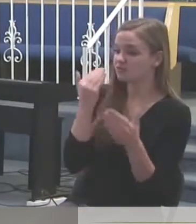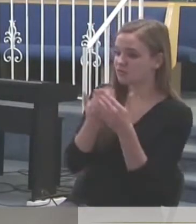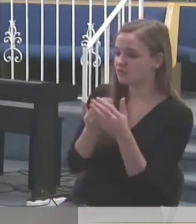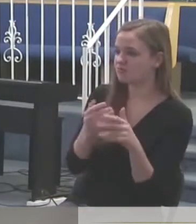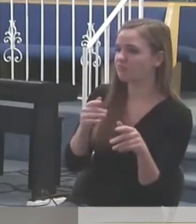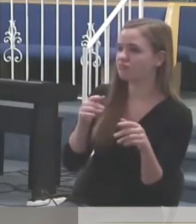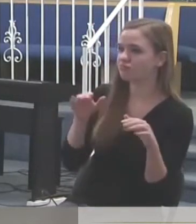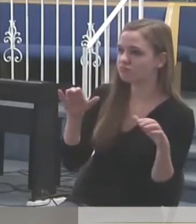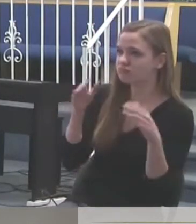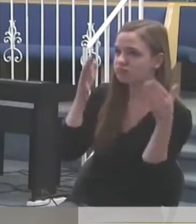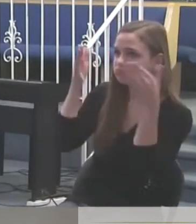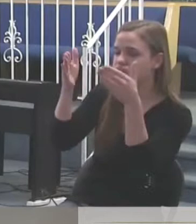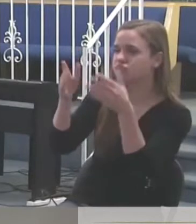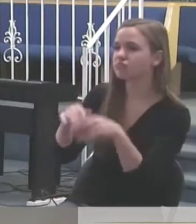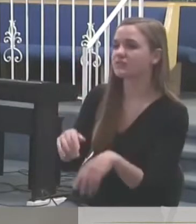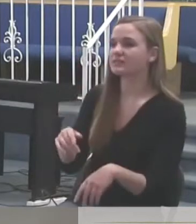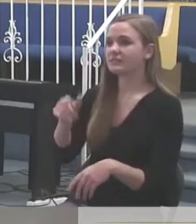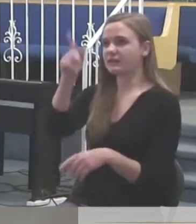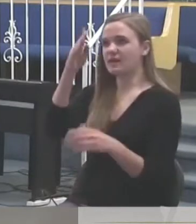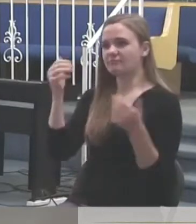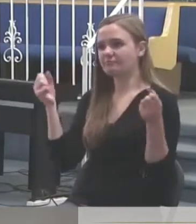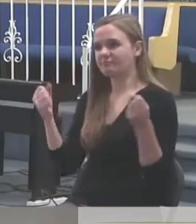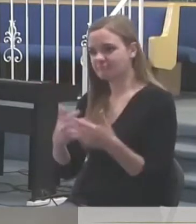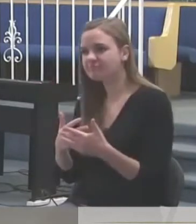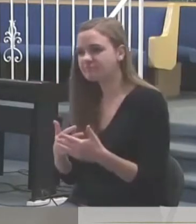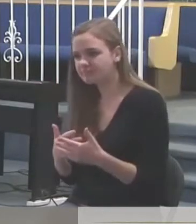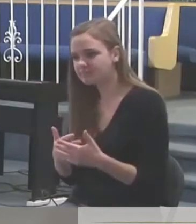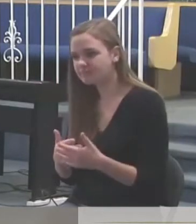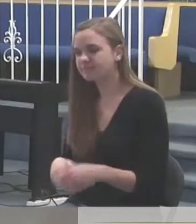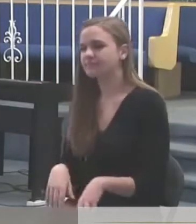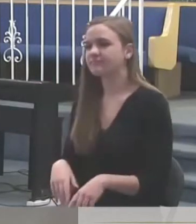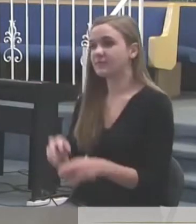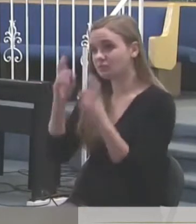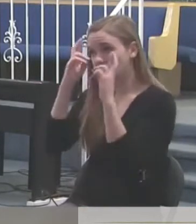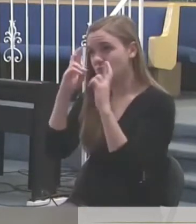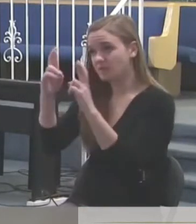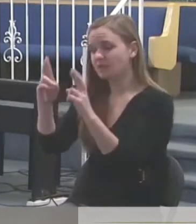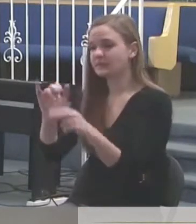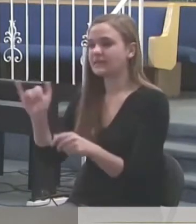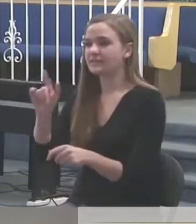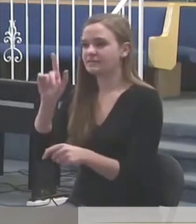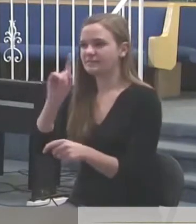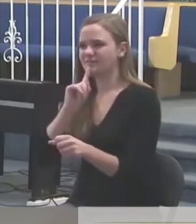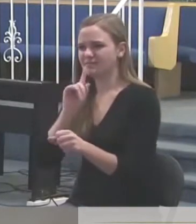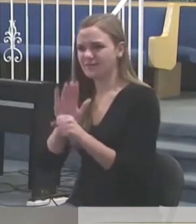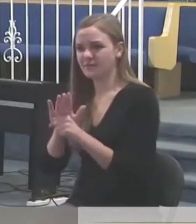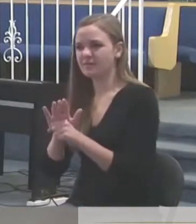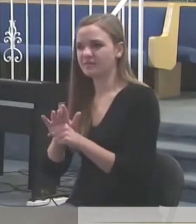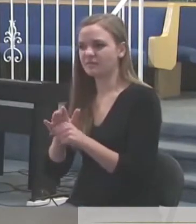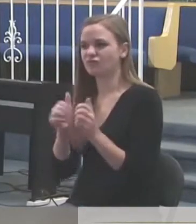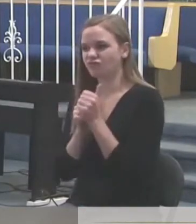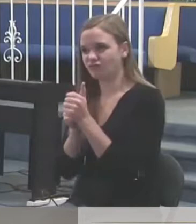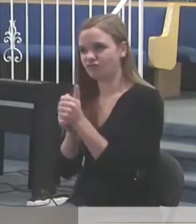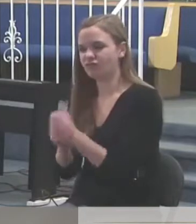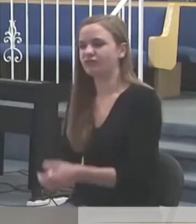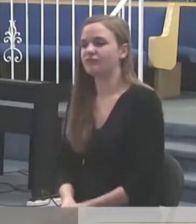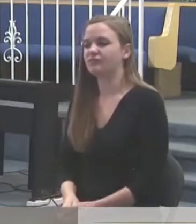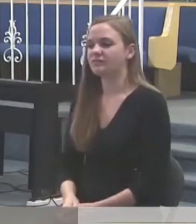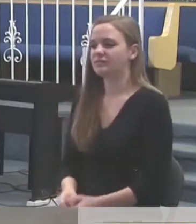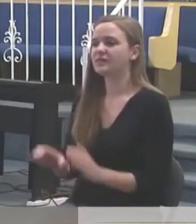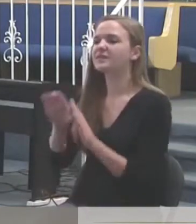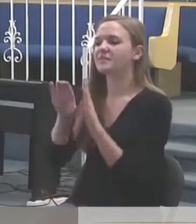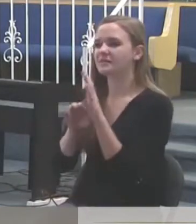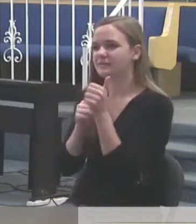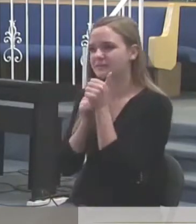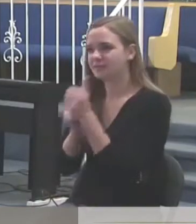Fear God. He said, give him his respect and keep his commandments. You can't say, I love the